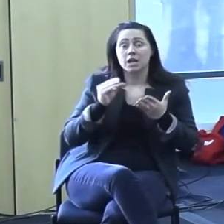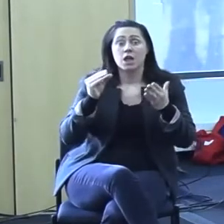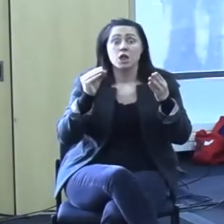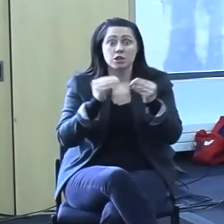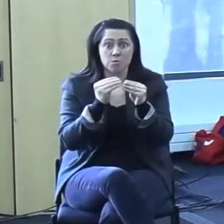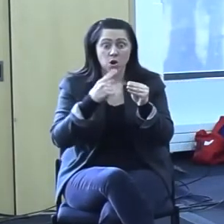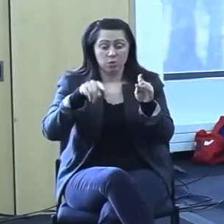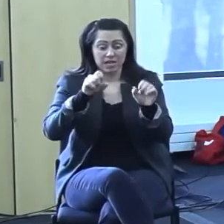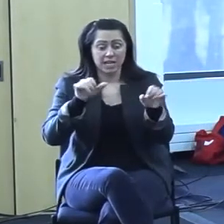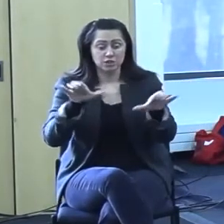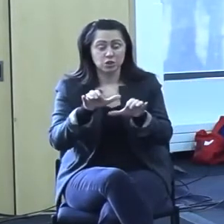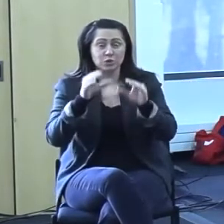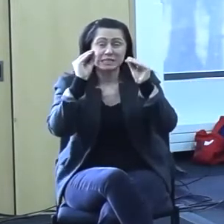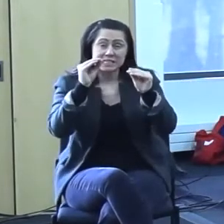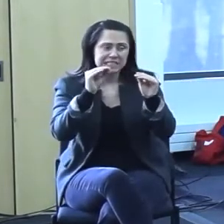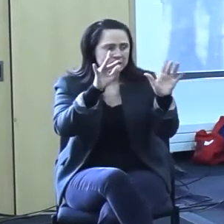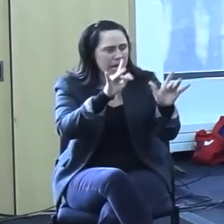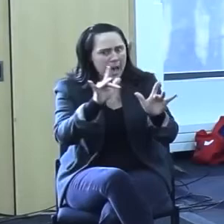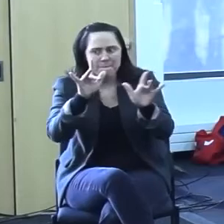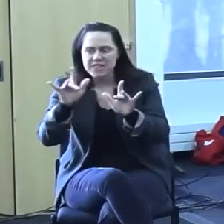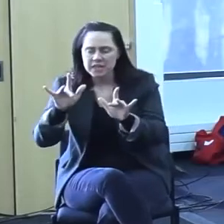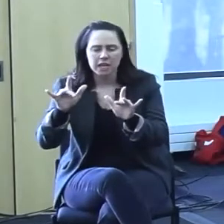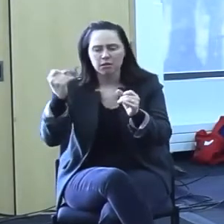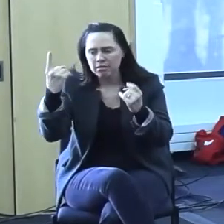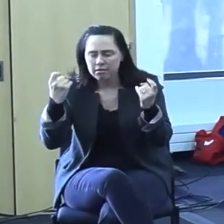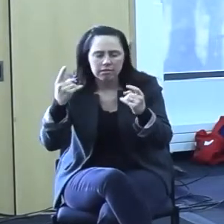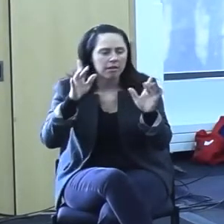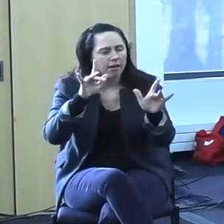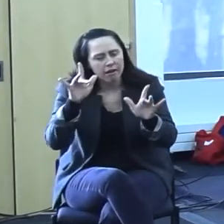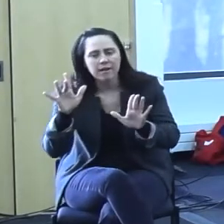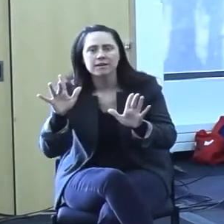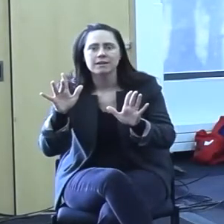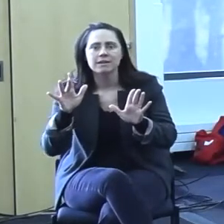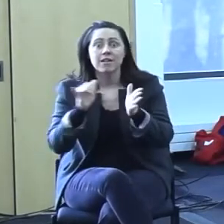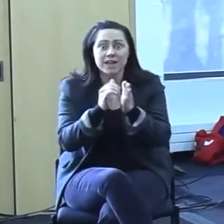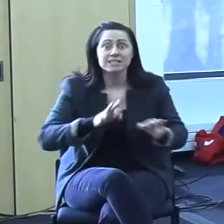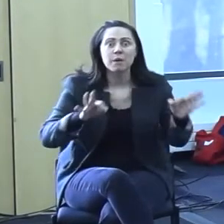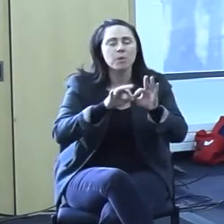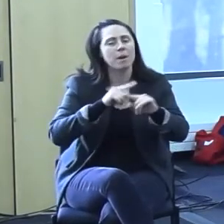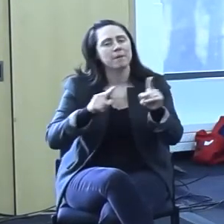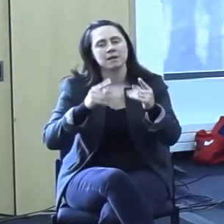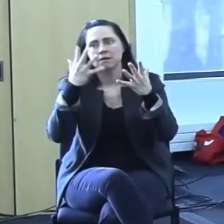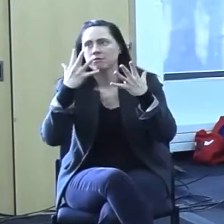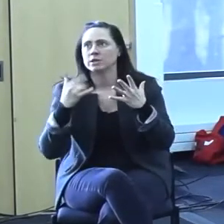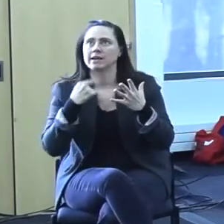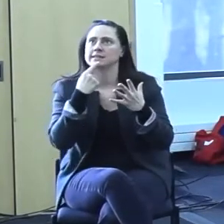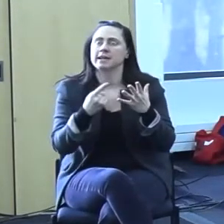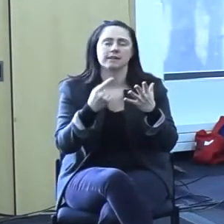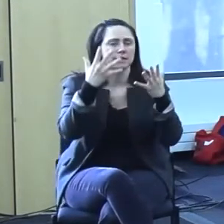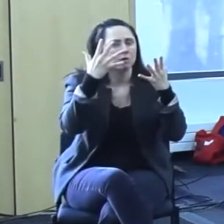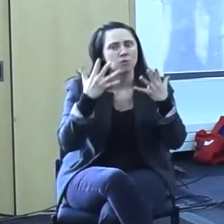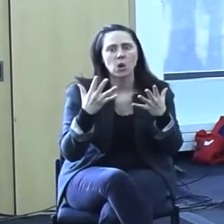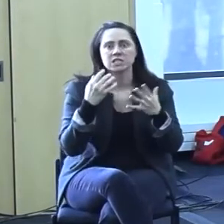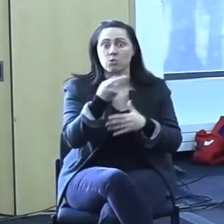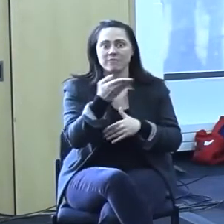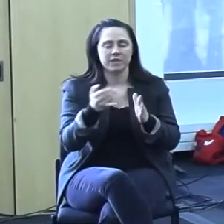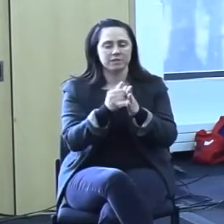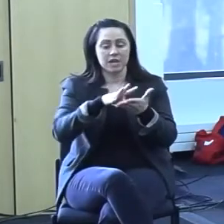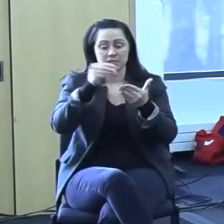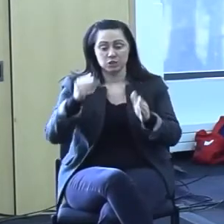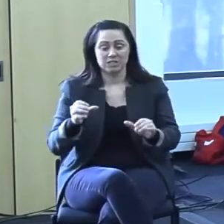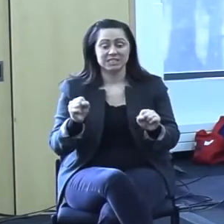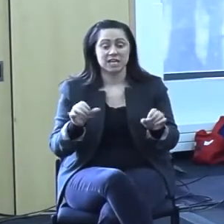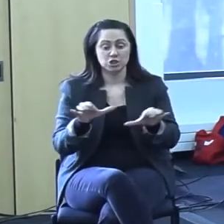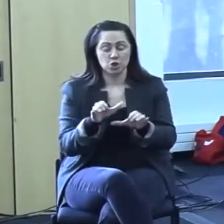empathy, I think is important. And in the end, not in the end, but unfortunately, I say this, unfortunately, one of the things that students can do to